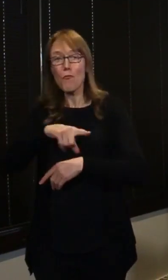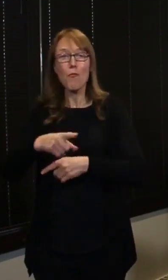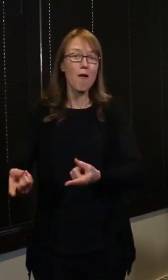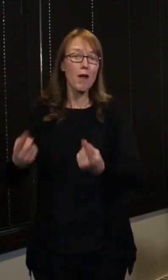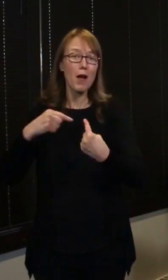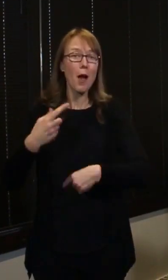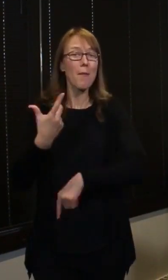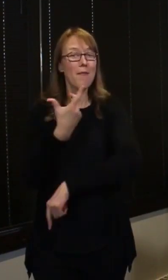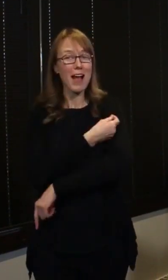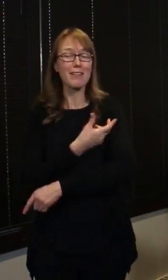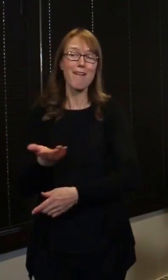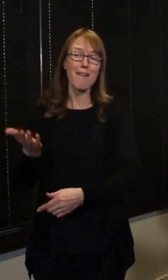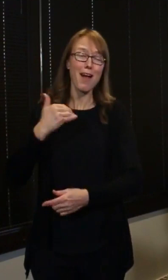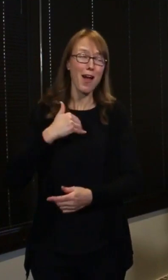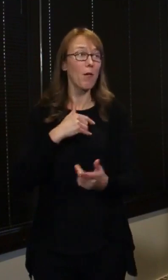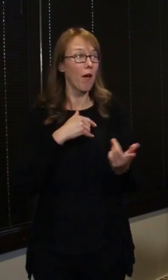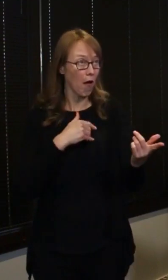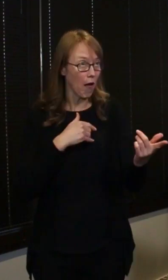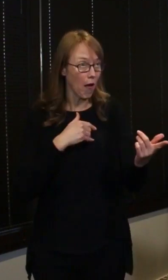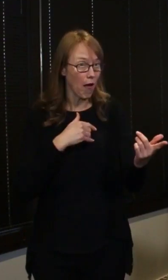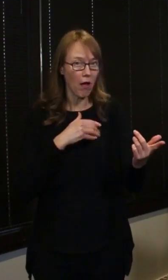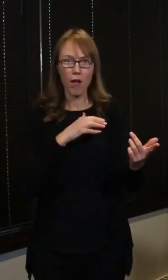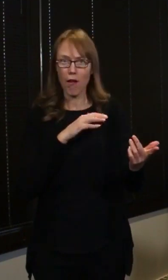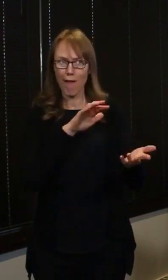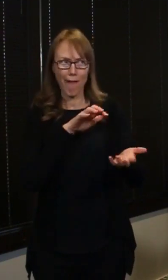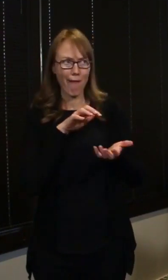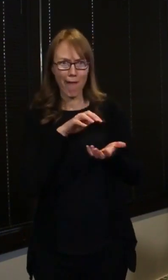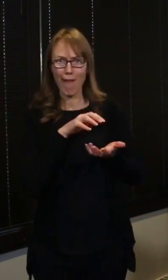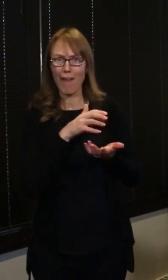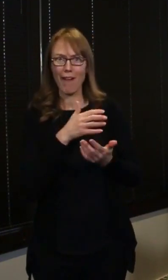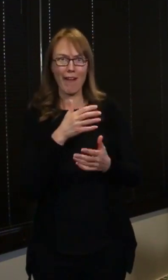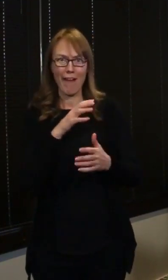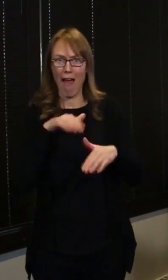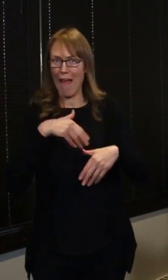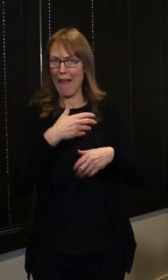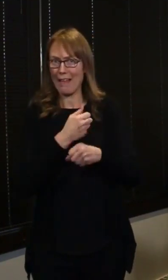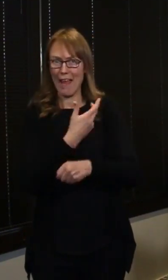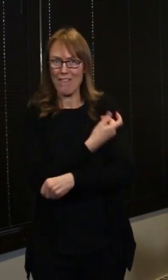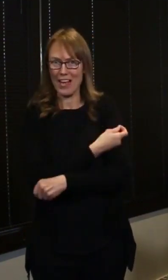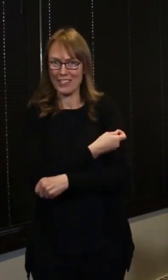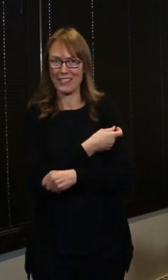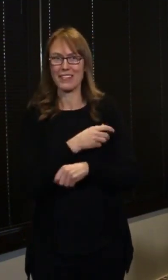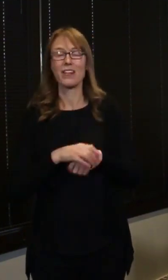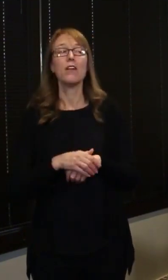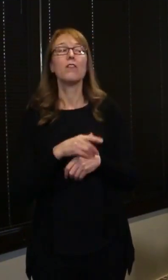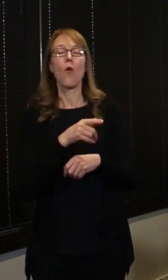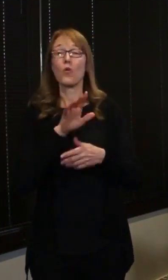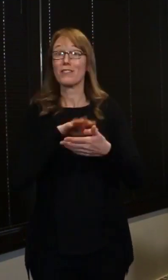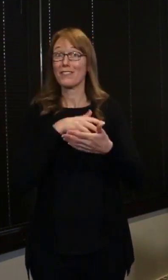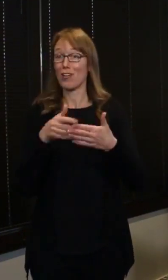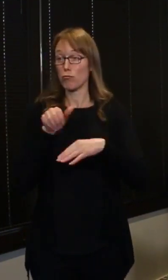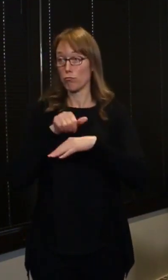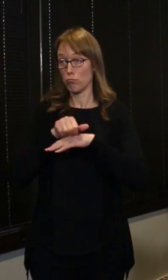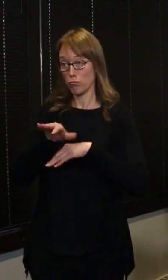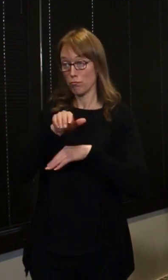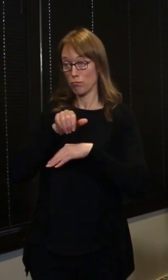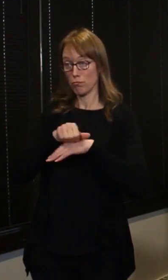more certainty on how we can go about scheduling the vaccinations. We